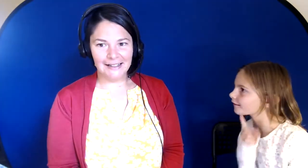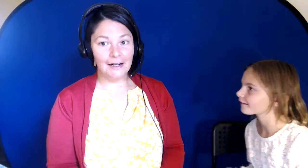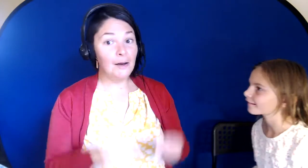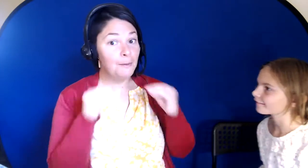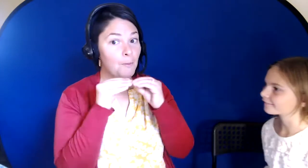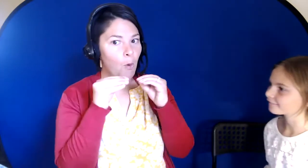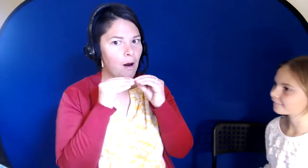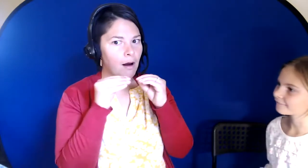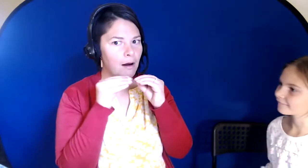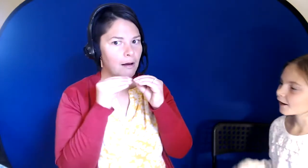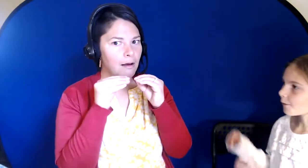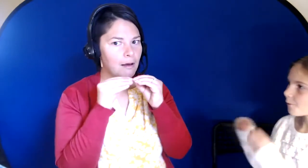More.